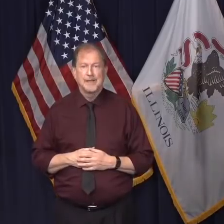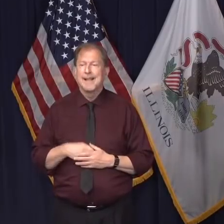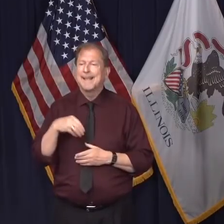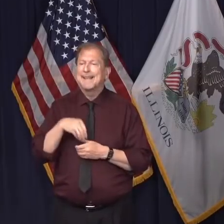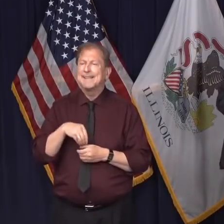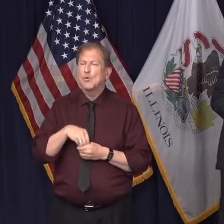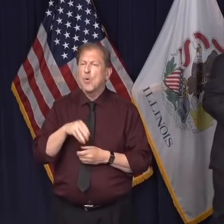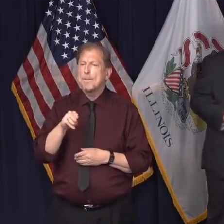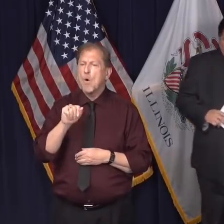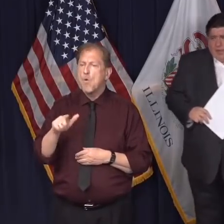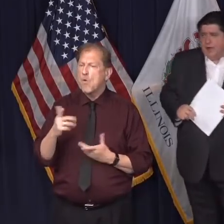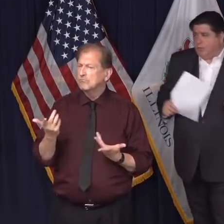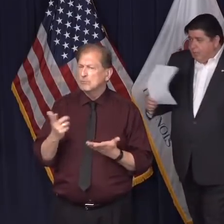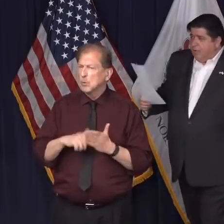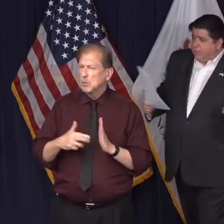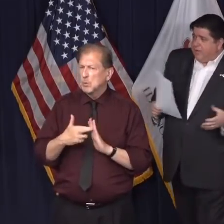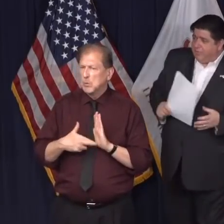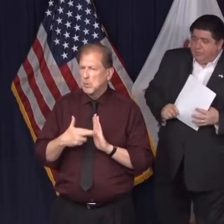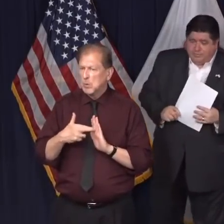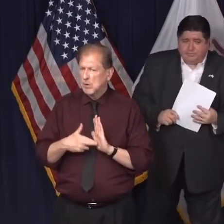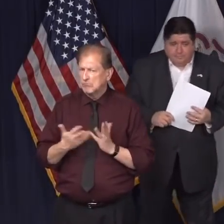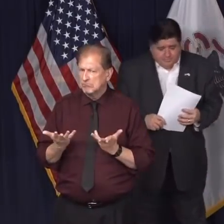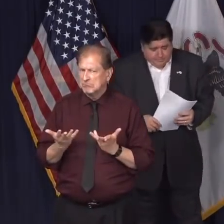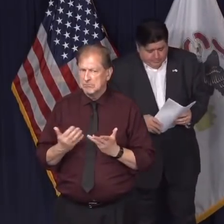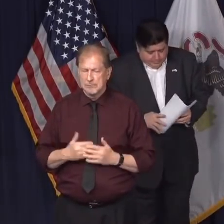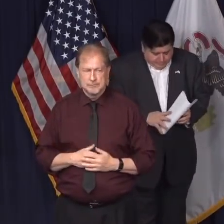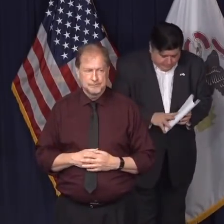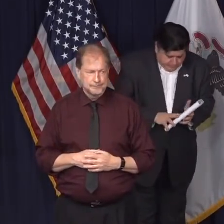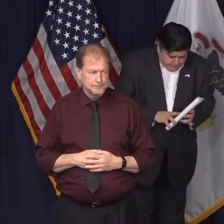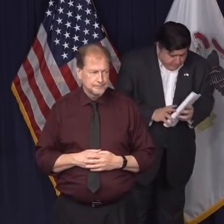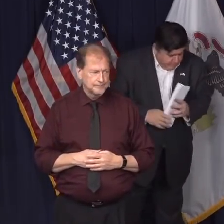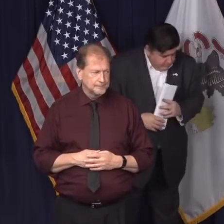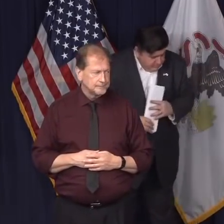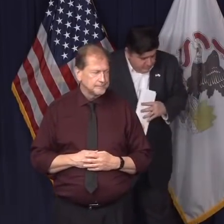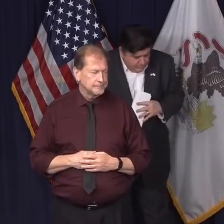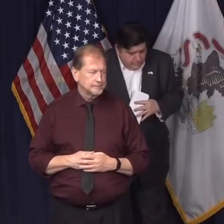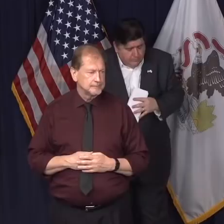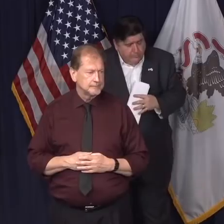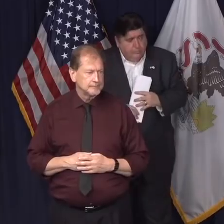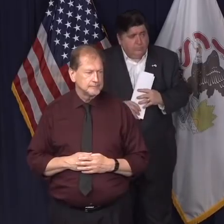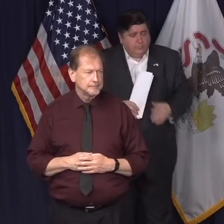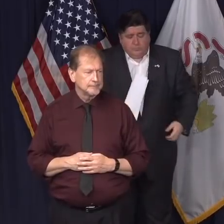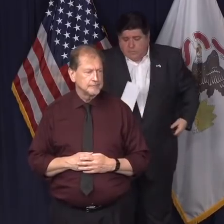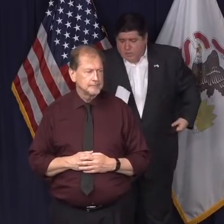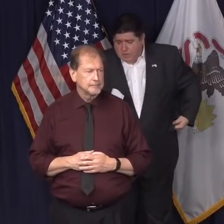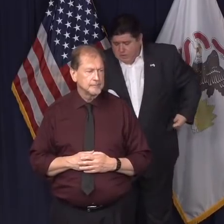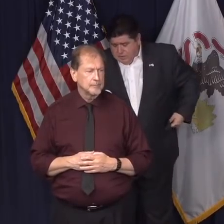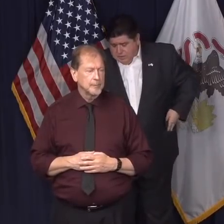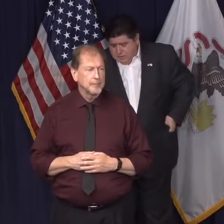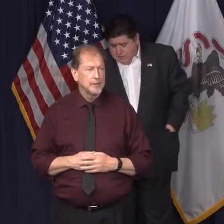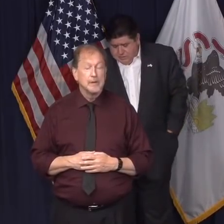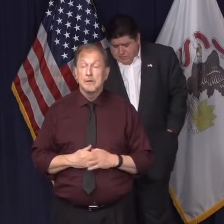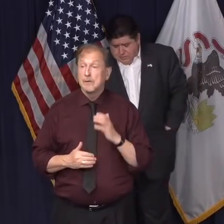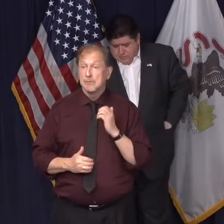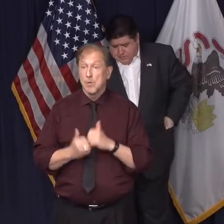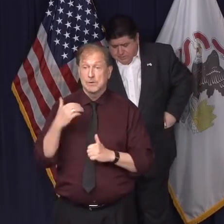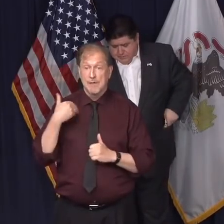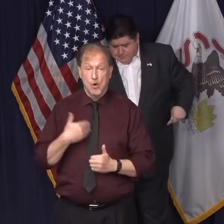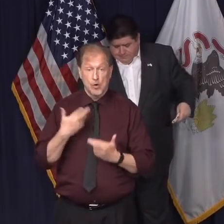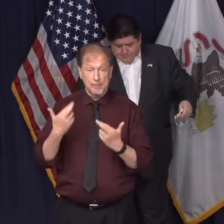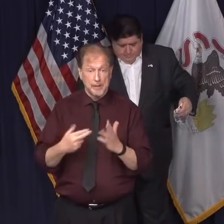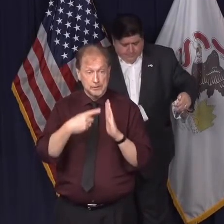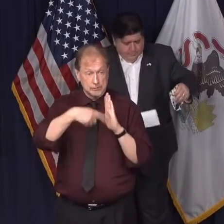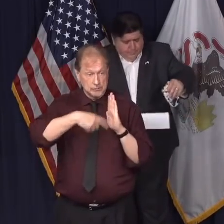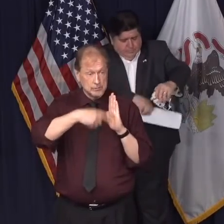assume we're talking about. So outdoor malls would be different. Yeah, so most of the guidance thinking